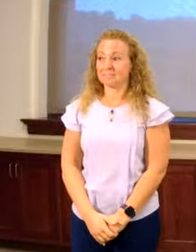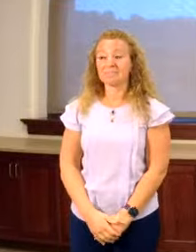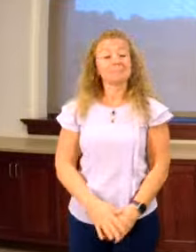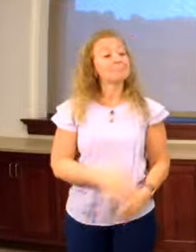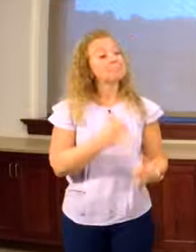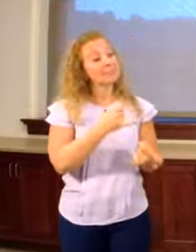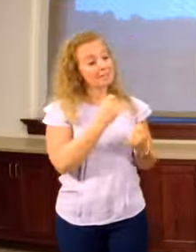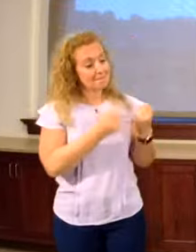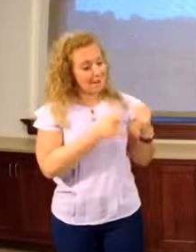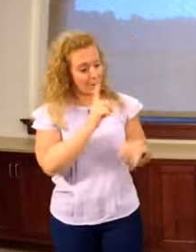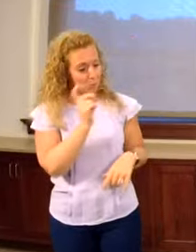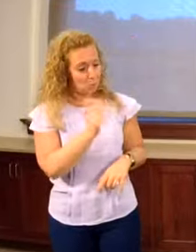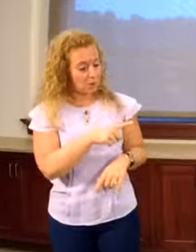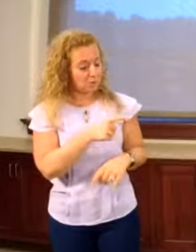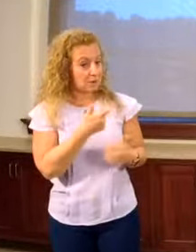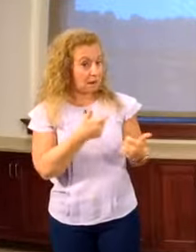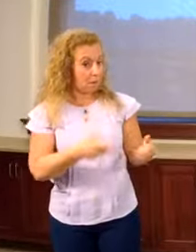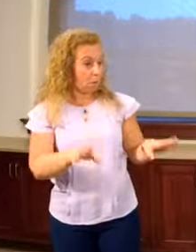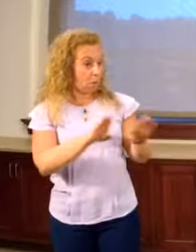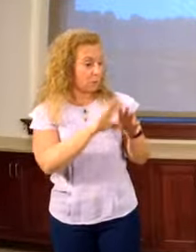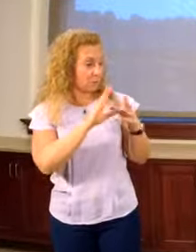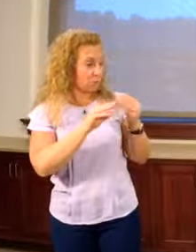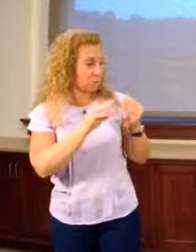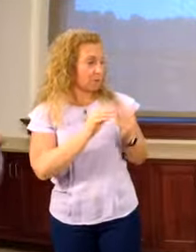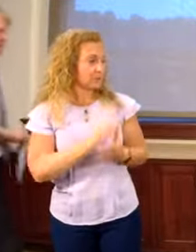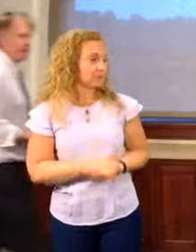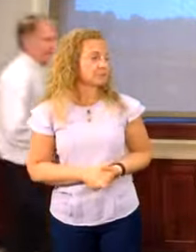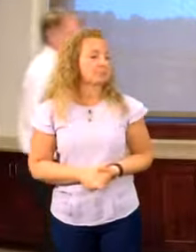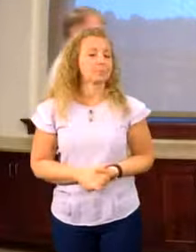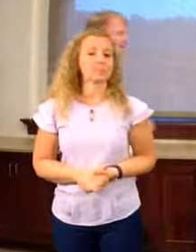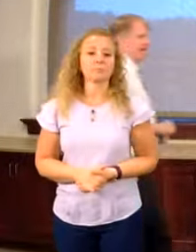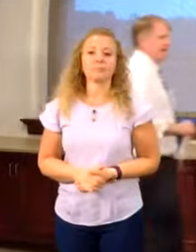And that was the final question, if there's any closing remarks.